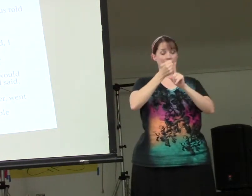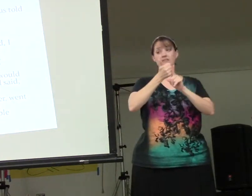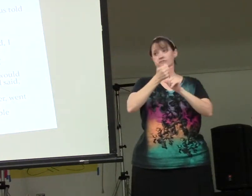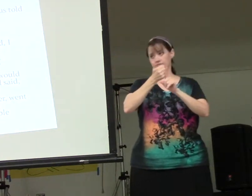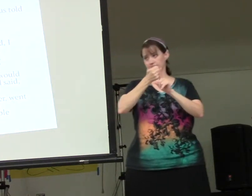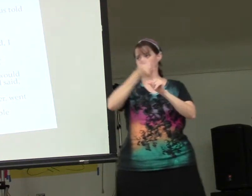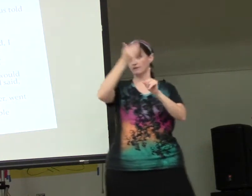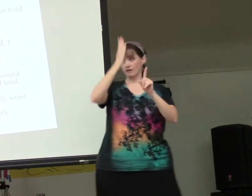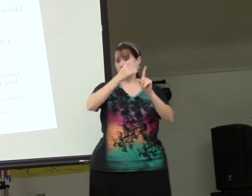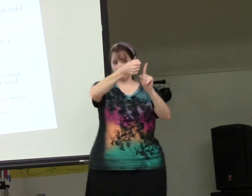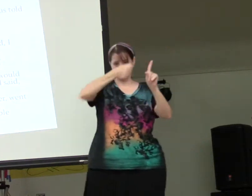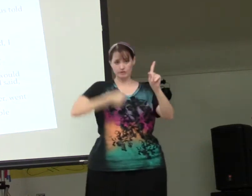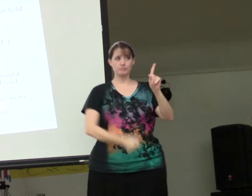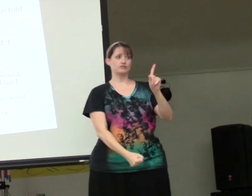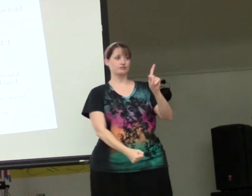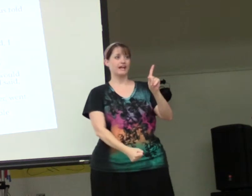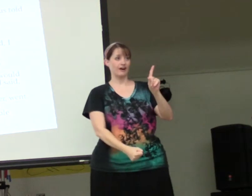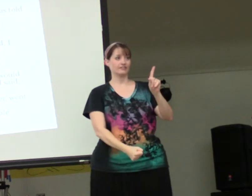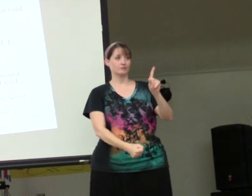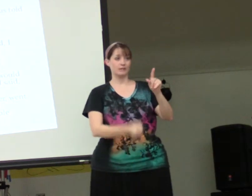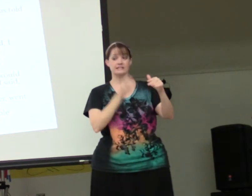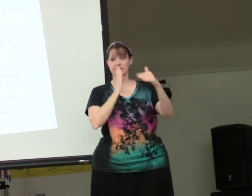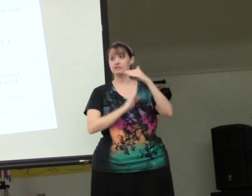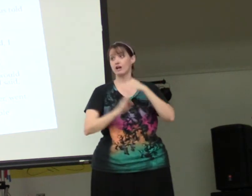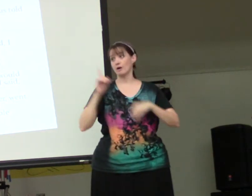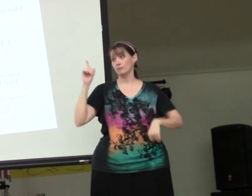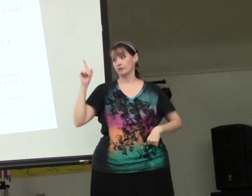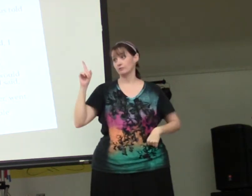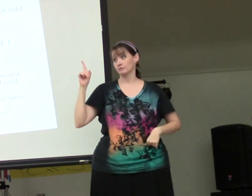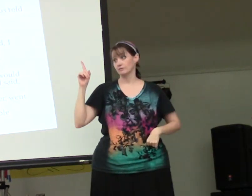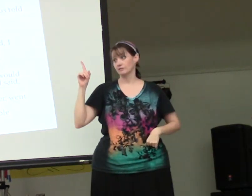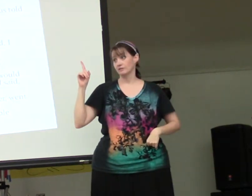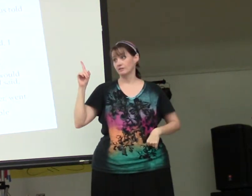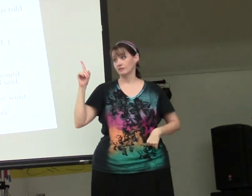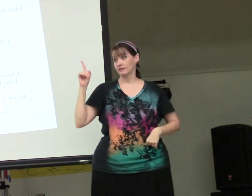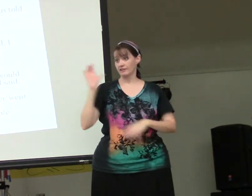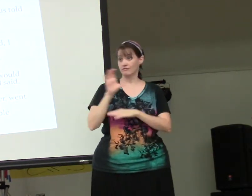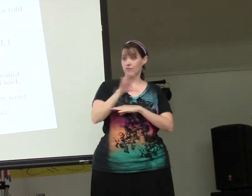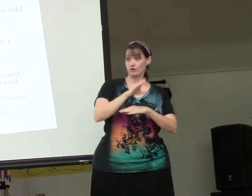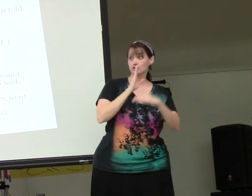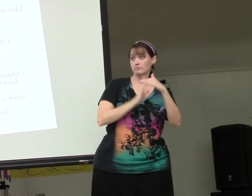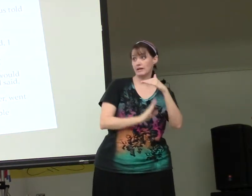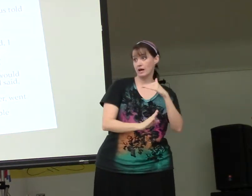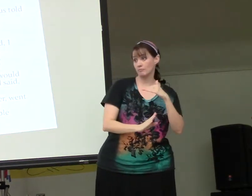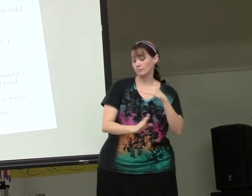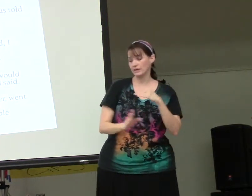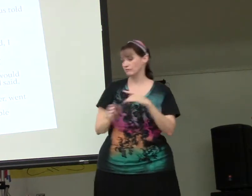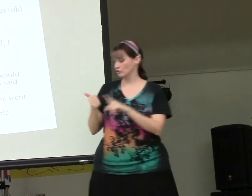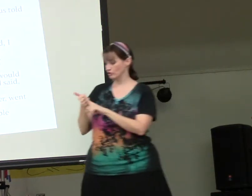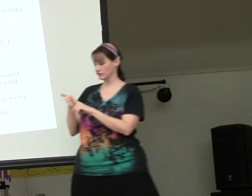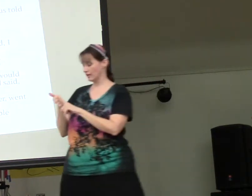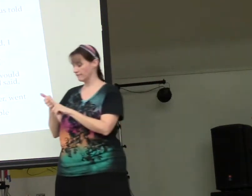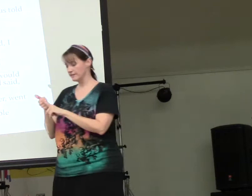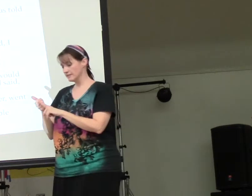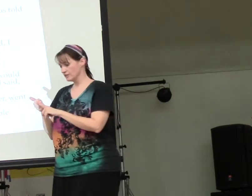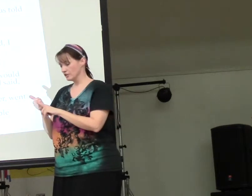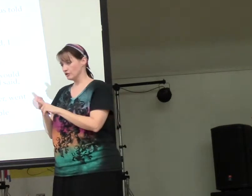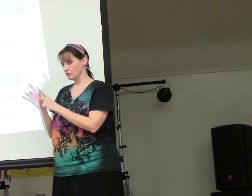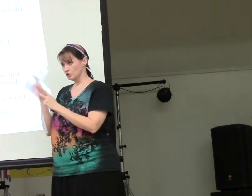yourself, God's going to put you down in your place. He's going to humble you. He'll force you to be humble. But if you yourself, you choose to